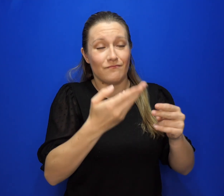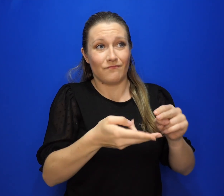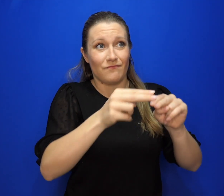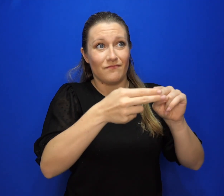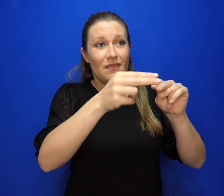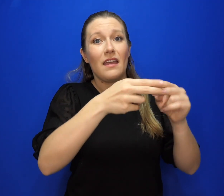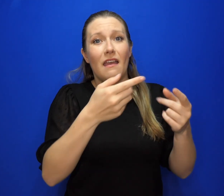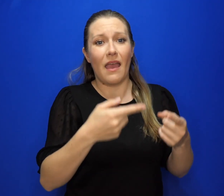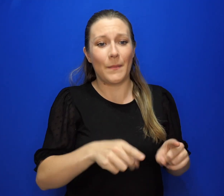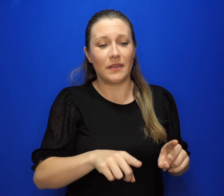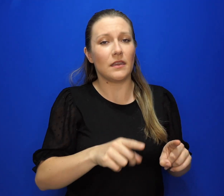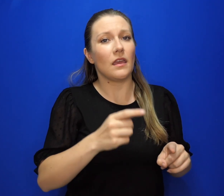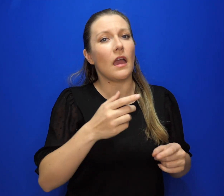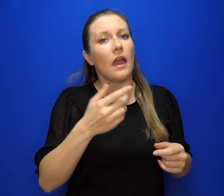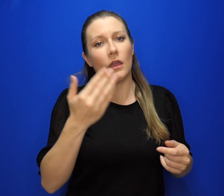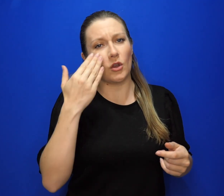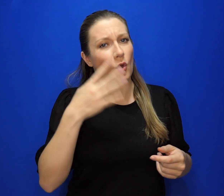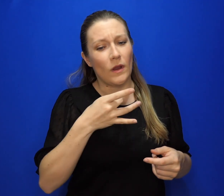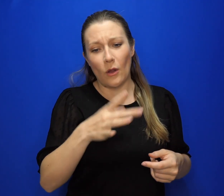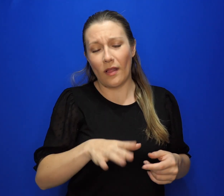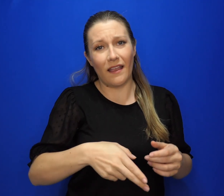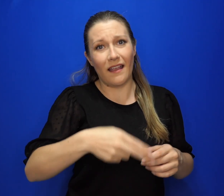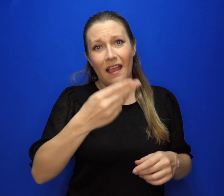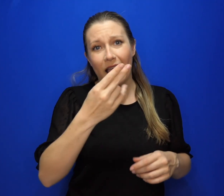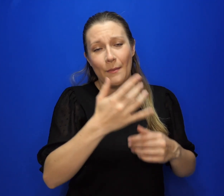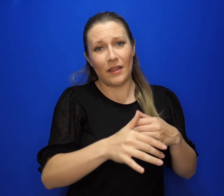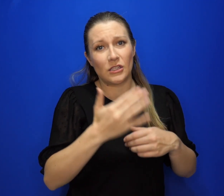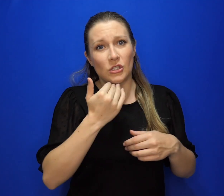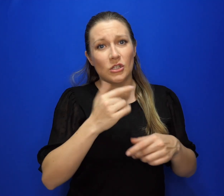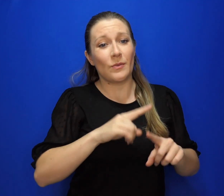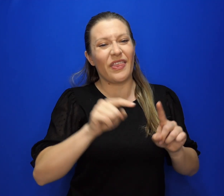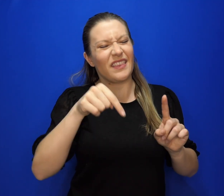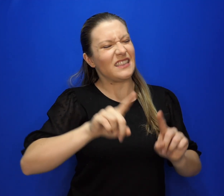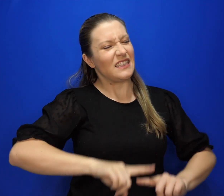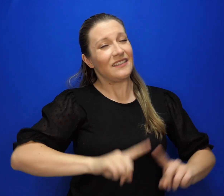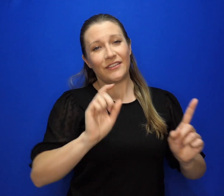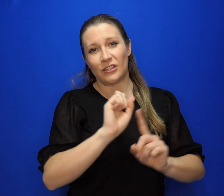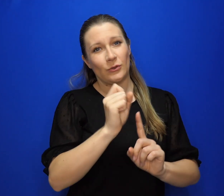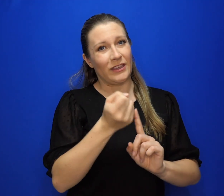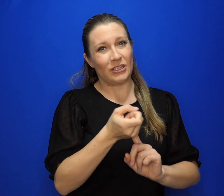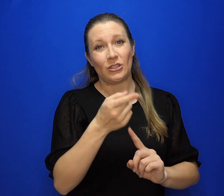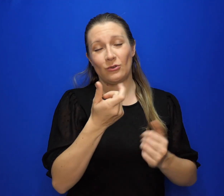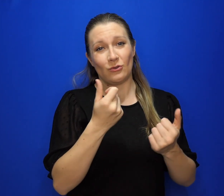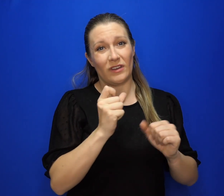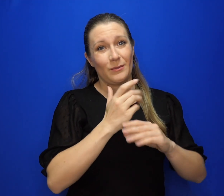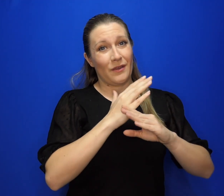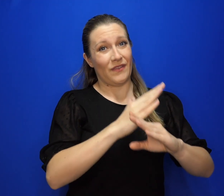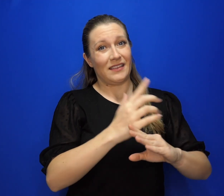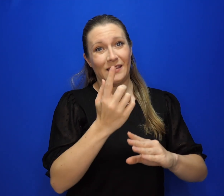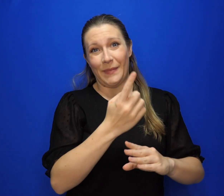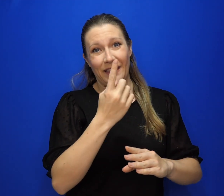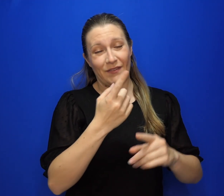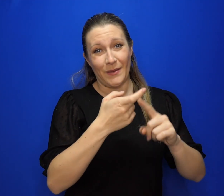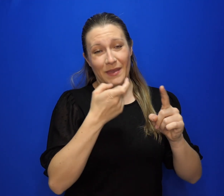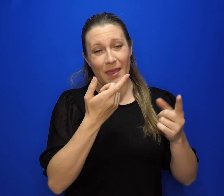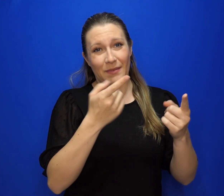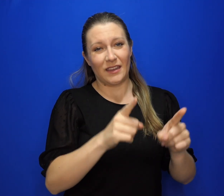of a high. You were trying to prevent what you didn't plan to do to begin with. Yeah. We're also trying to, without saying it, maybe we